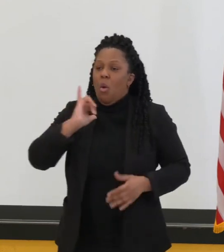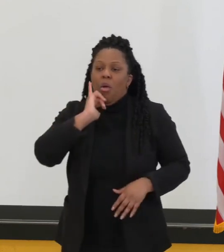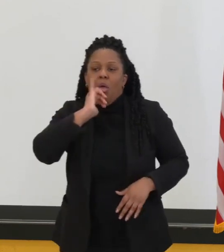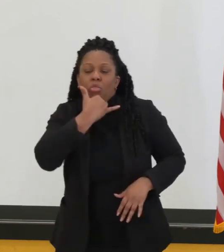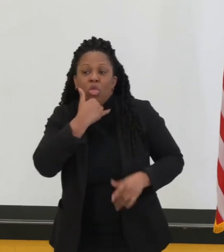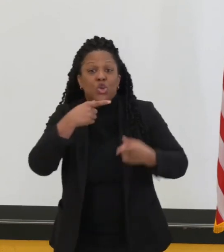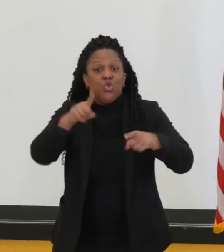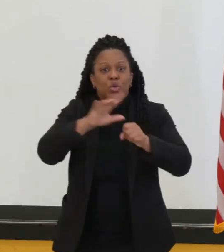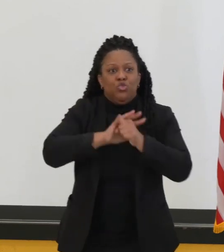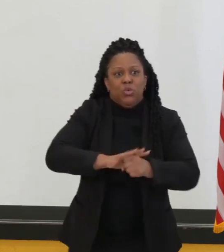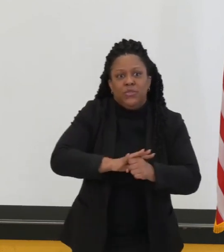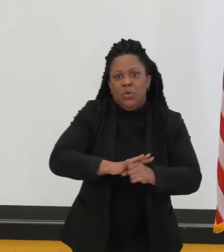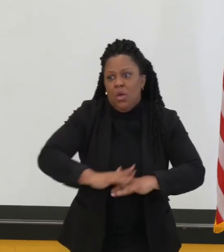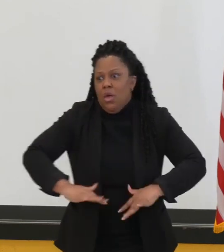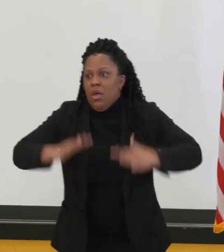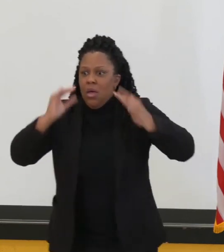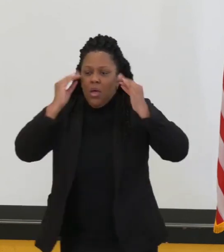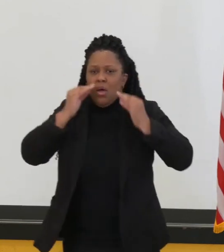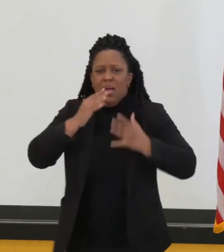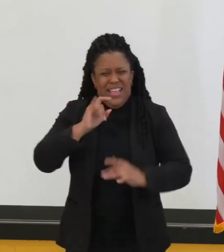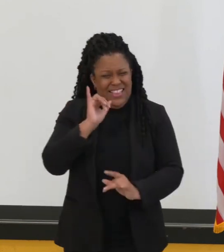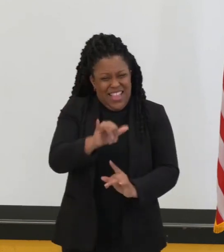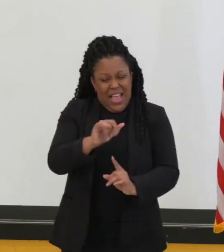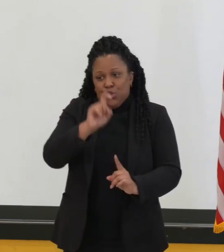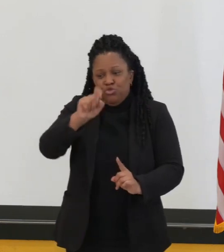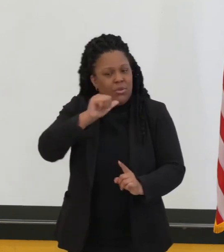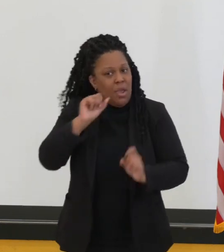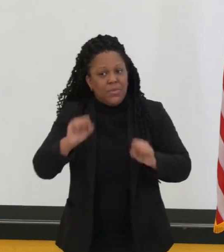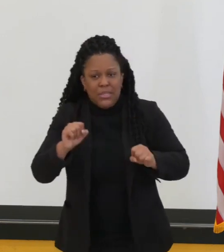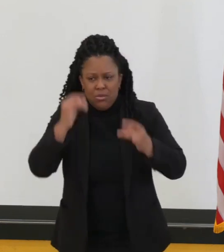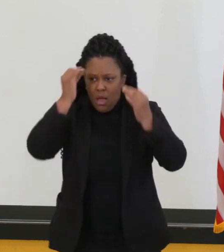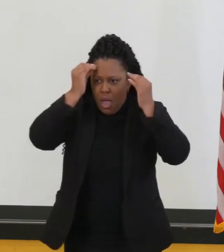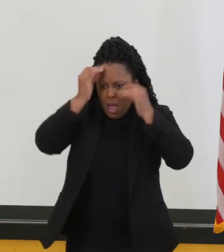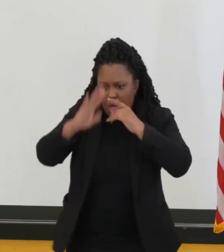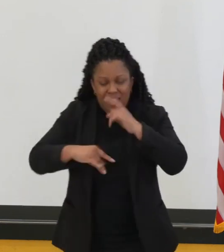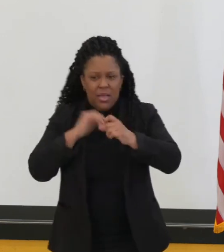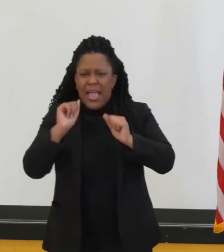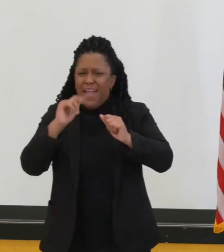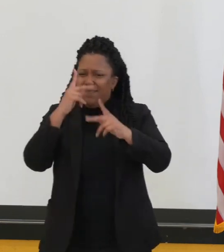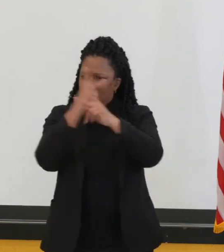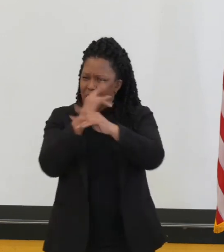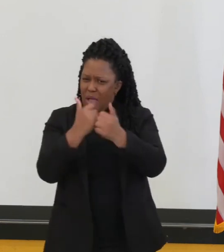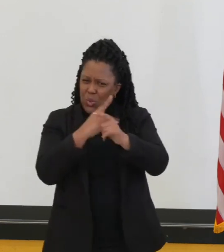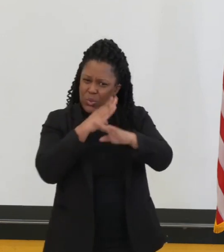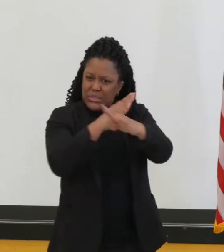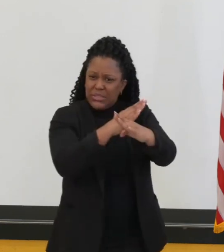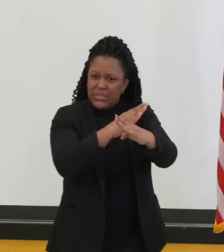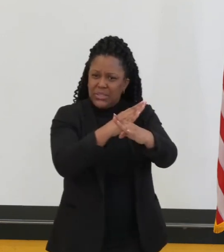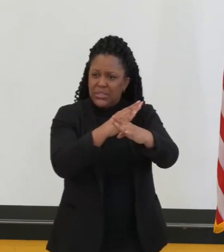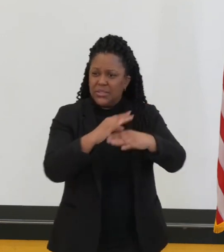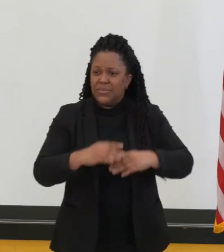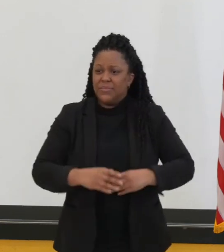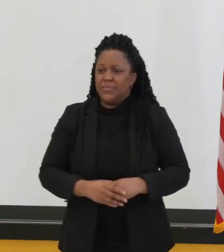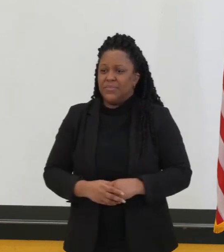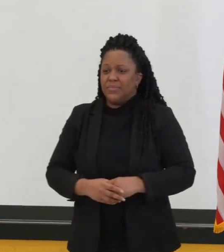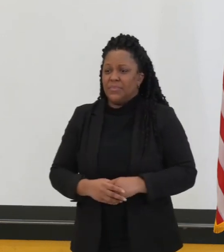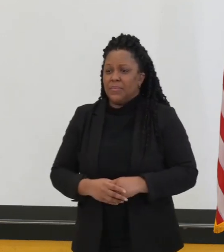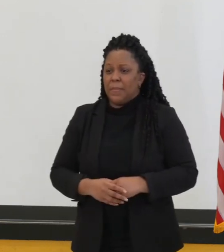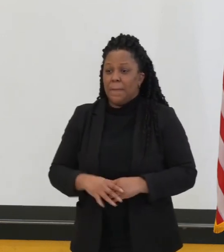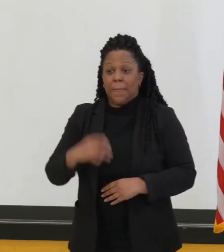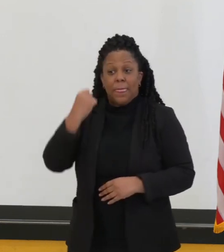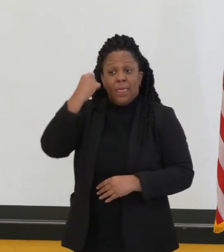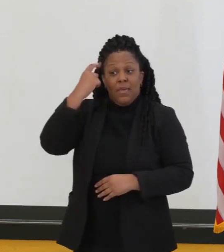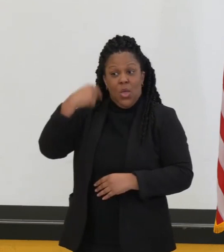I'm probably most disappointed in that much of this starts much younger, whether it be reforms in juvenile justice. We